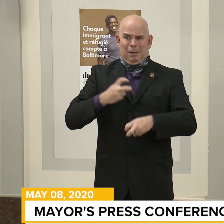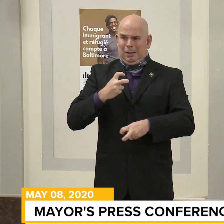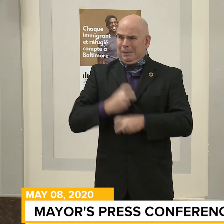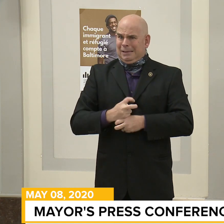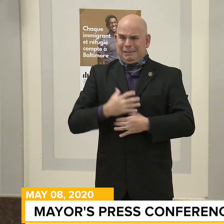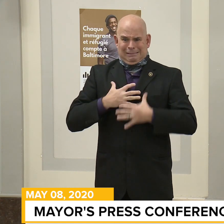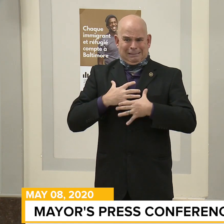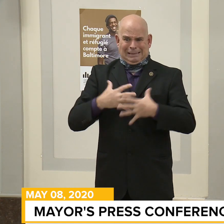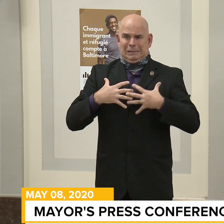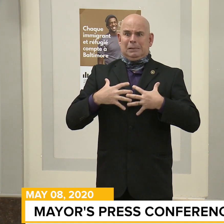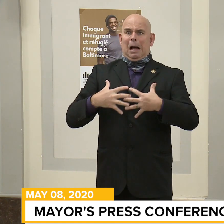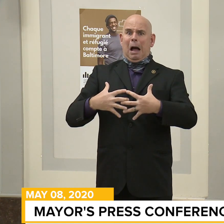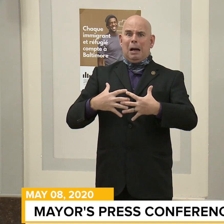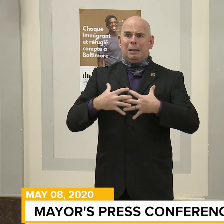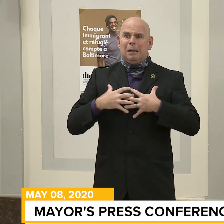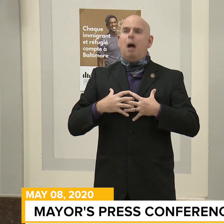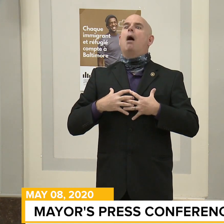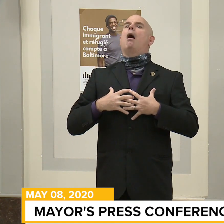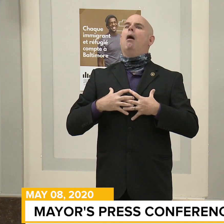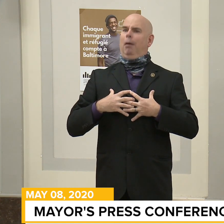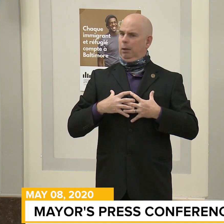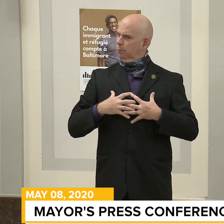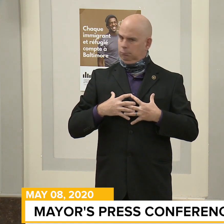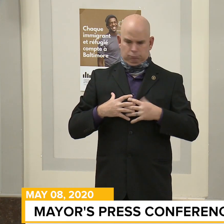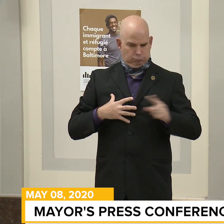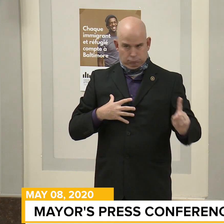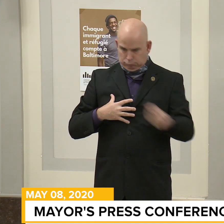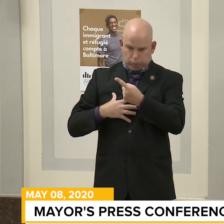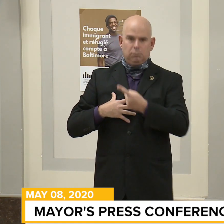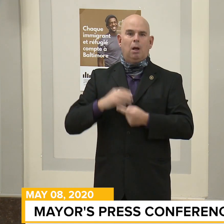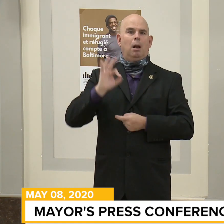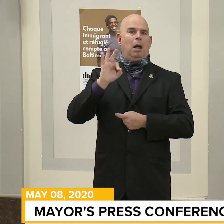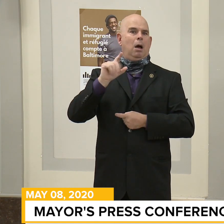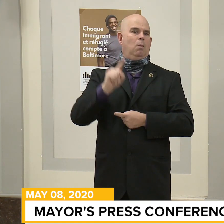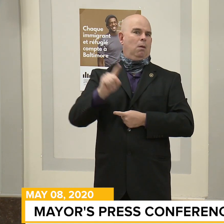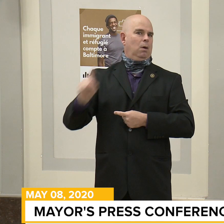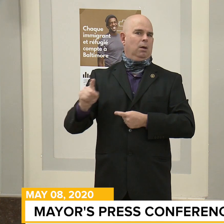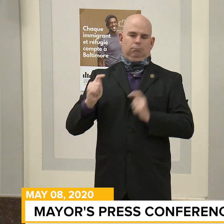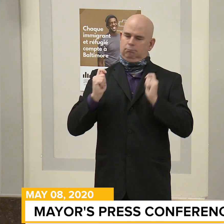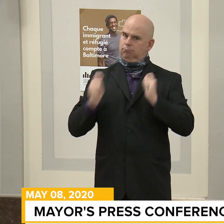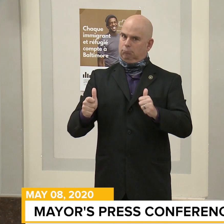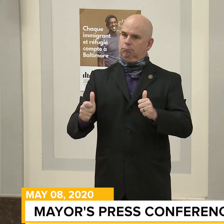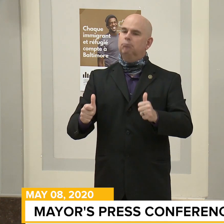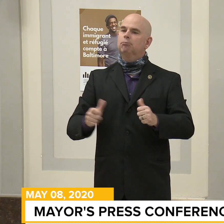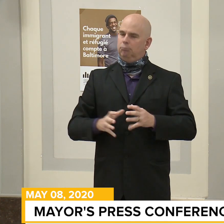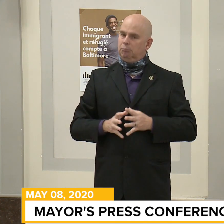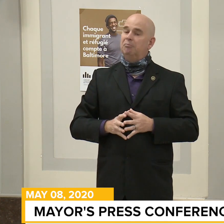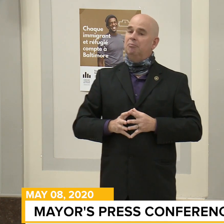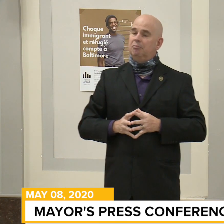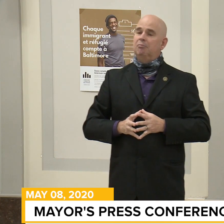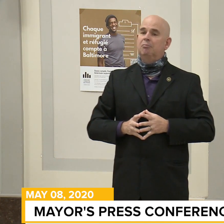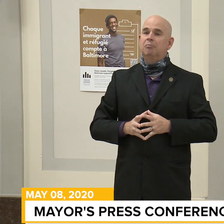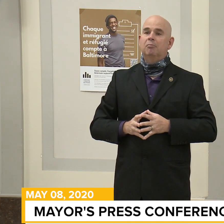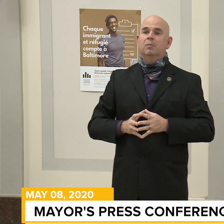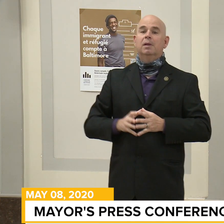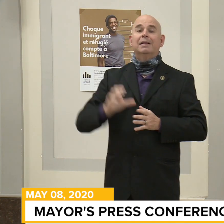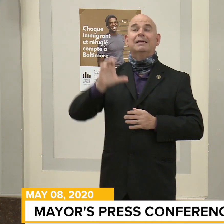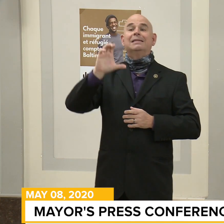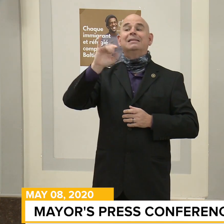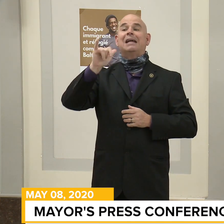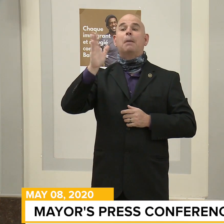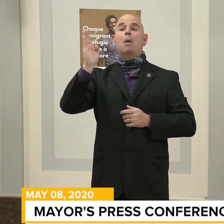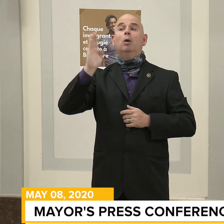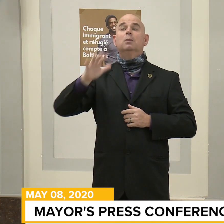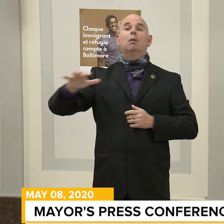call 911 immediately. Finally, this week, the City of Baltimore released infographics and social media around contact